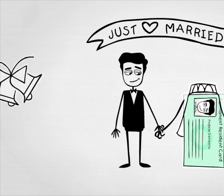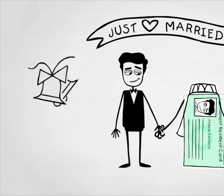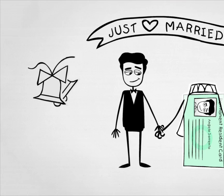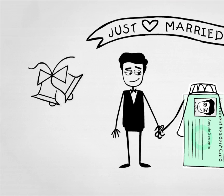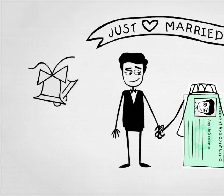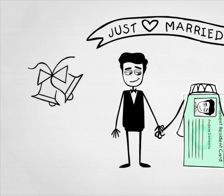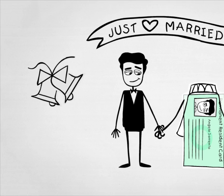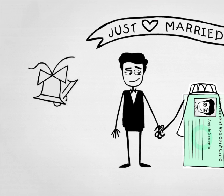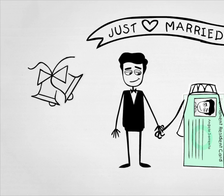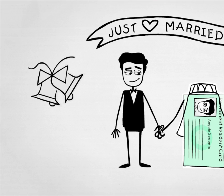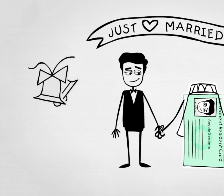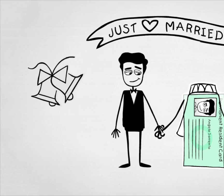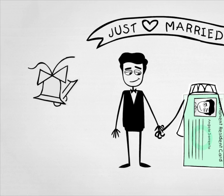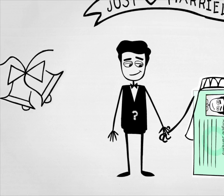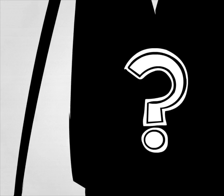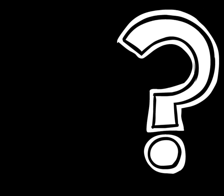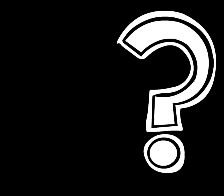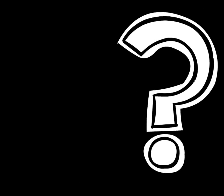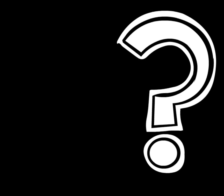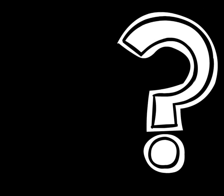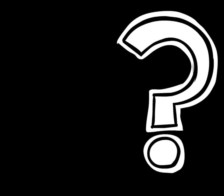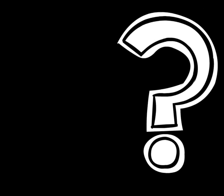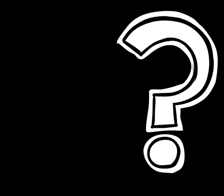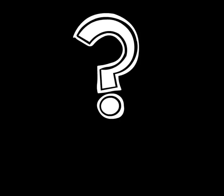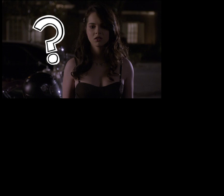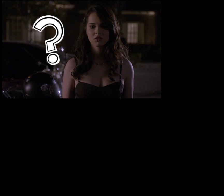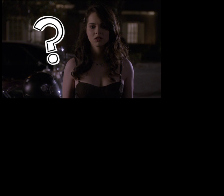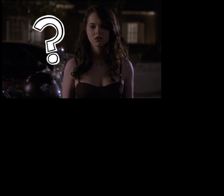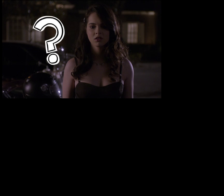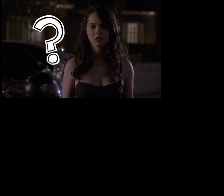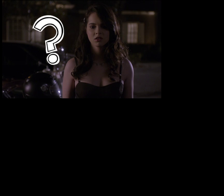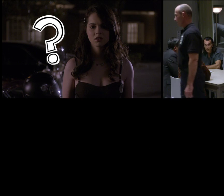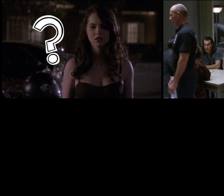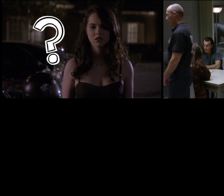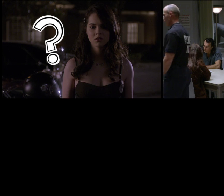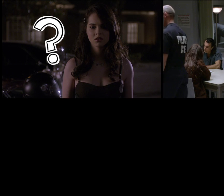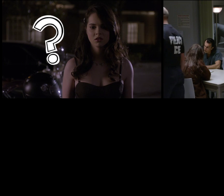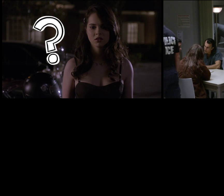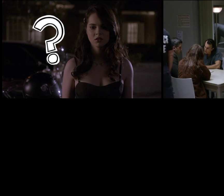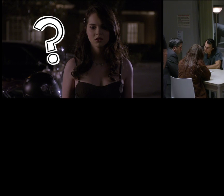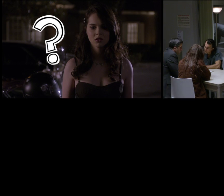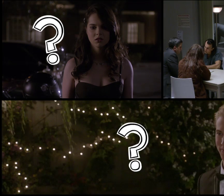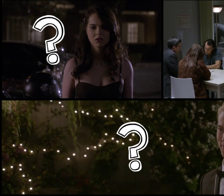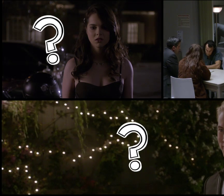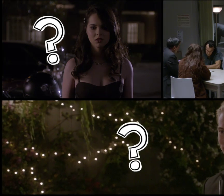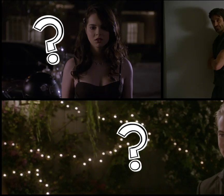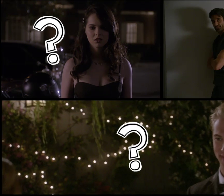citizen. Here we go again. What will happen next? Will Bay forgive Emmett? Will Regina marry Angelo? Will Daphne ever find a dude as hunky as